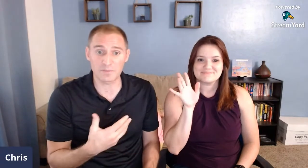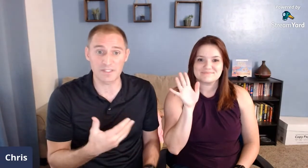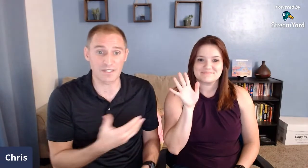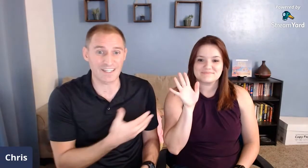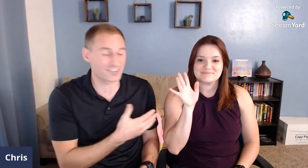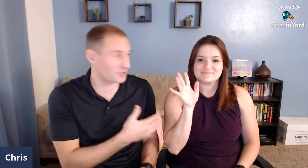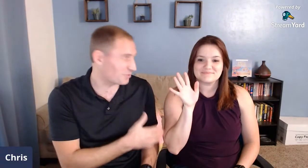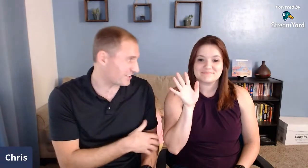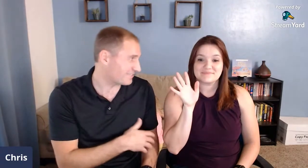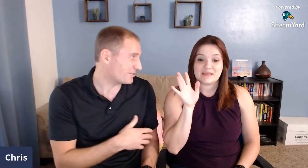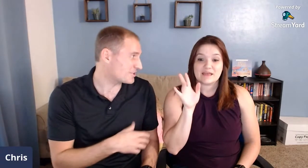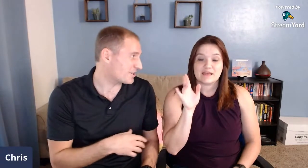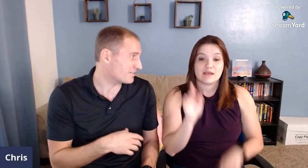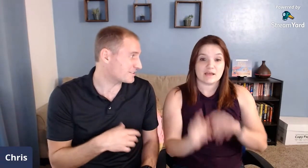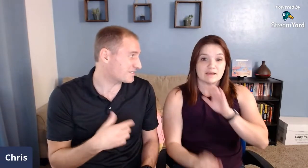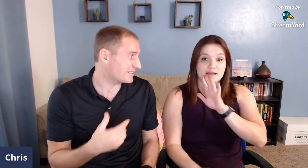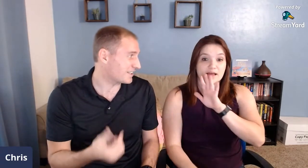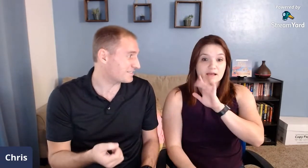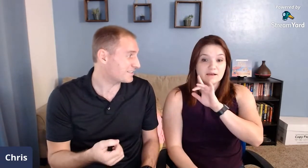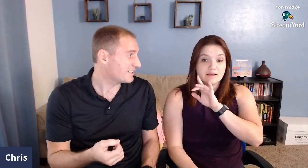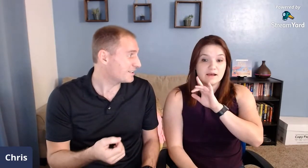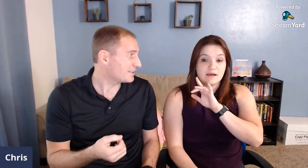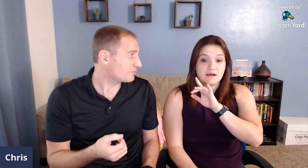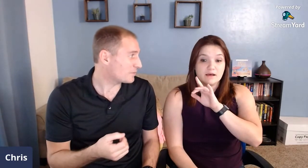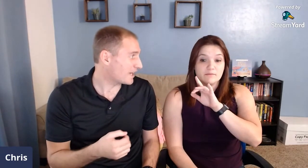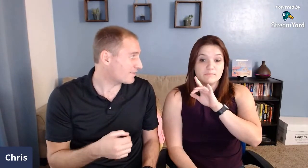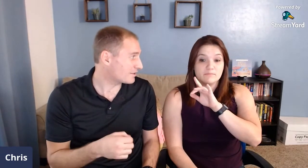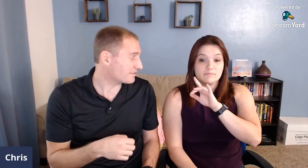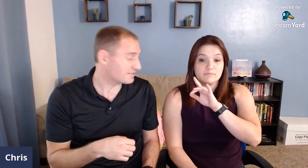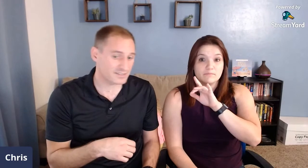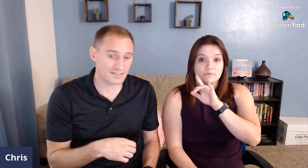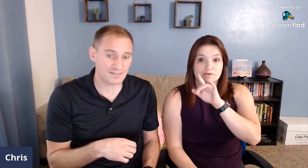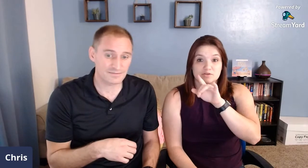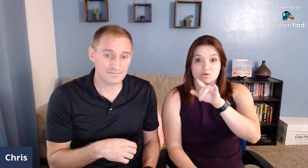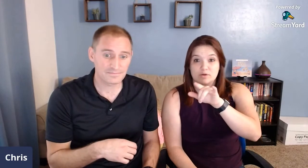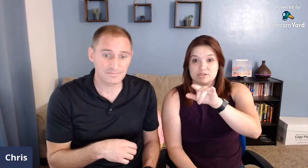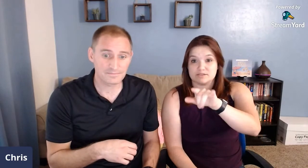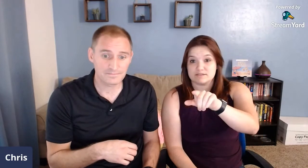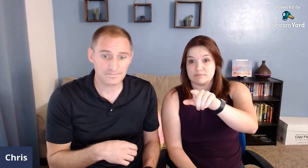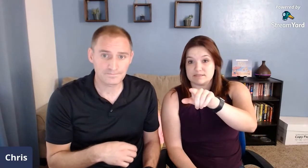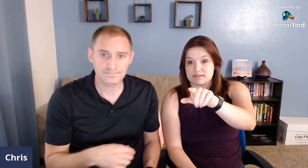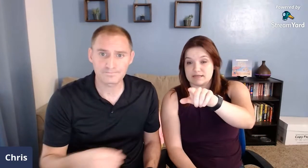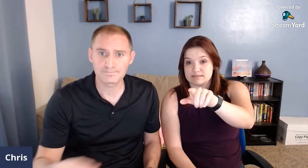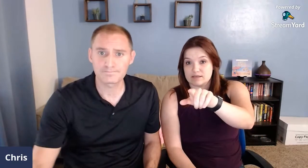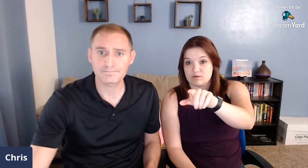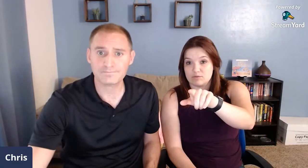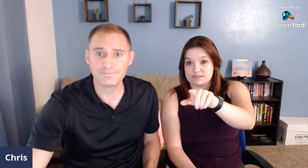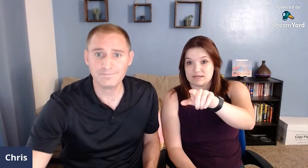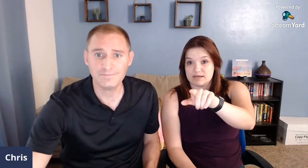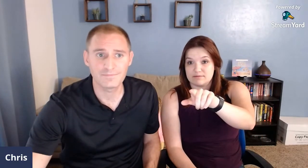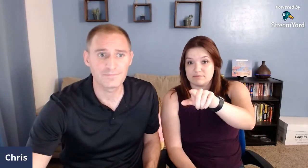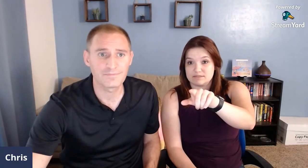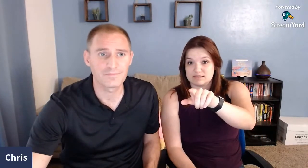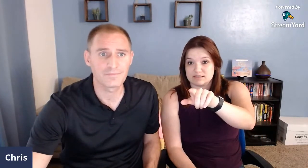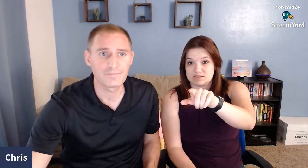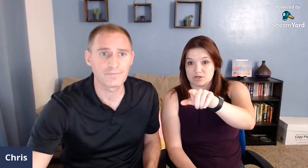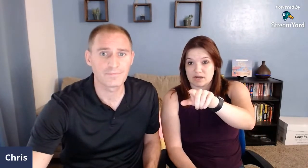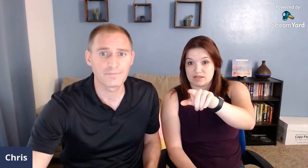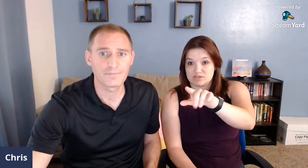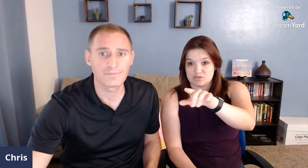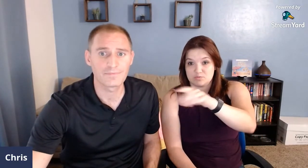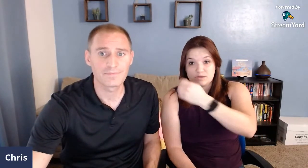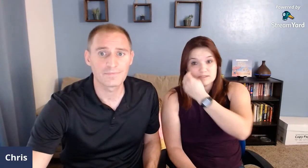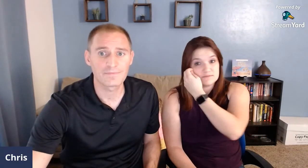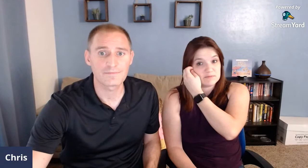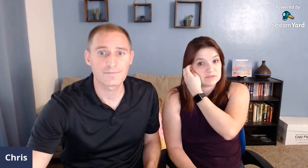we're going to be interpreting for each other, just in case we'll be having those. There's a question. Somebody's asking, what time does it start